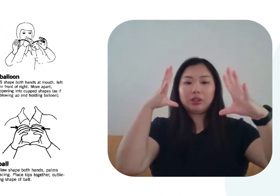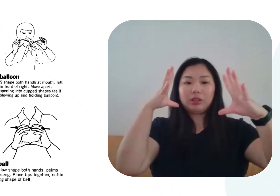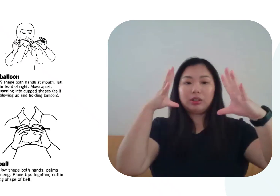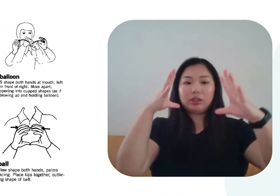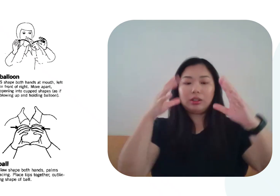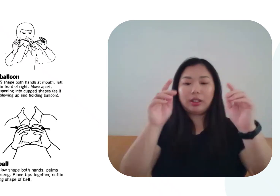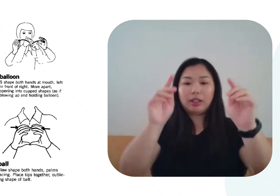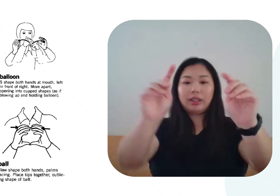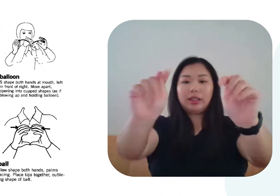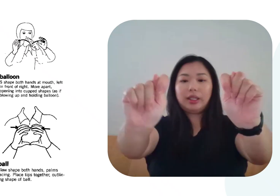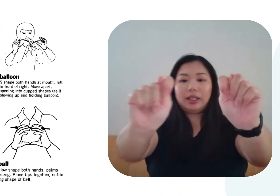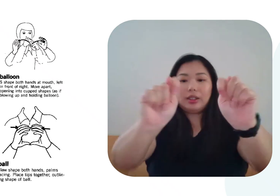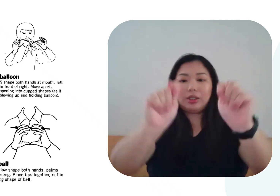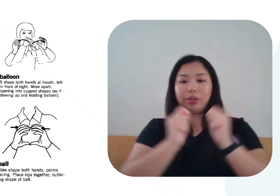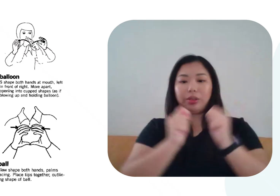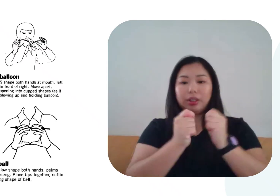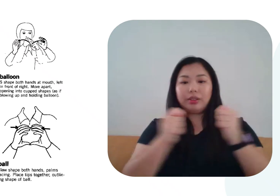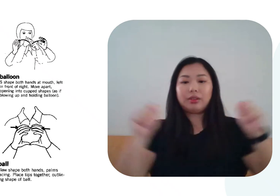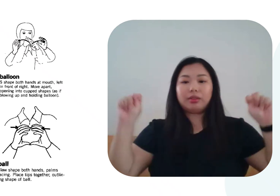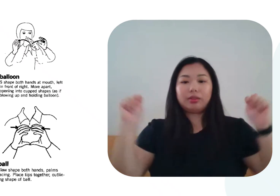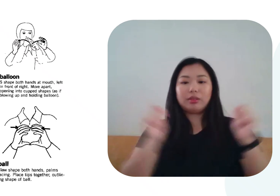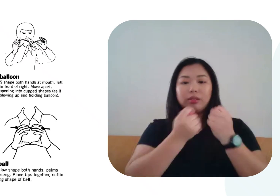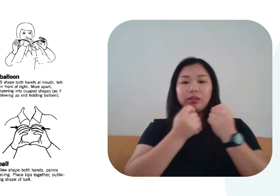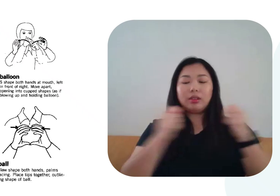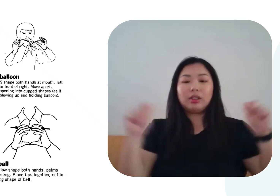balloon. And toy,